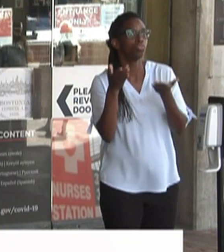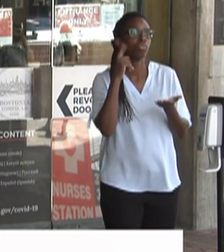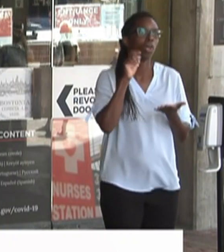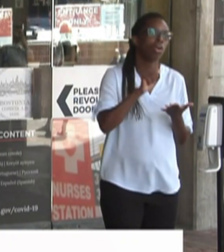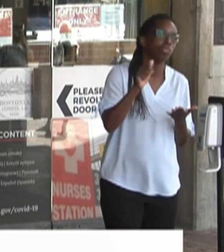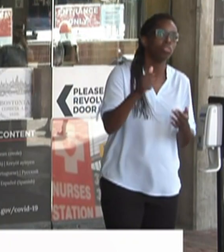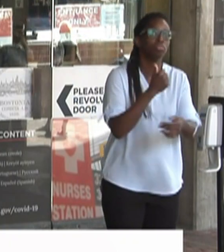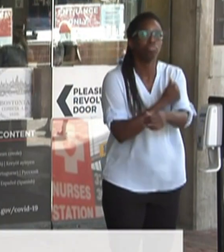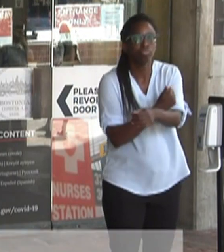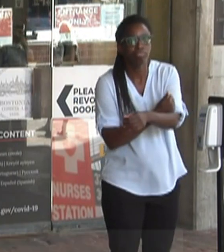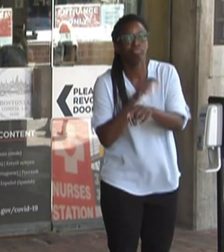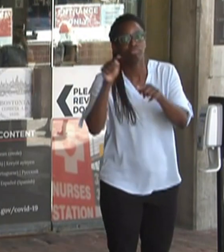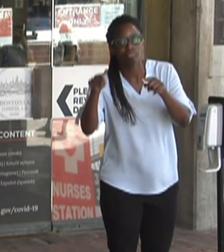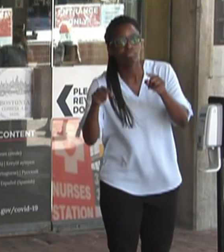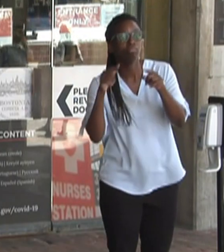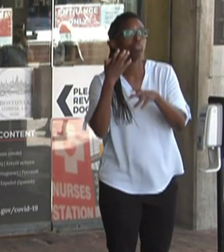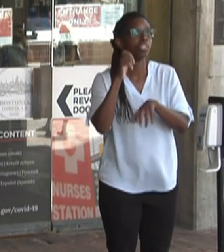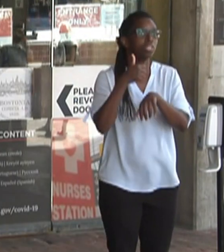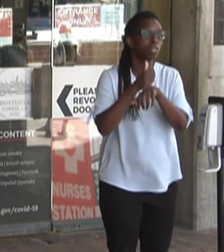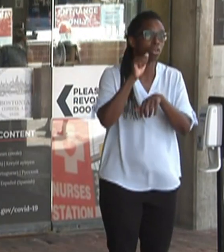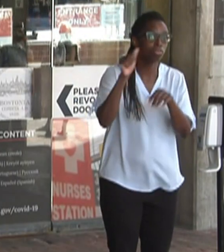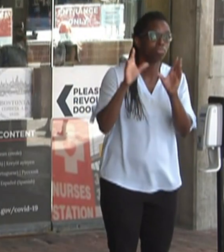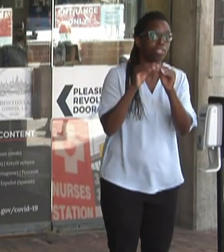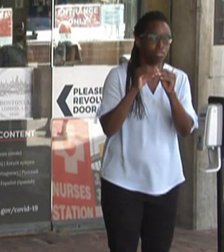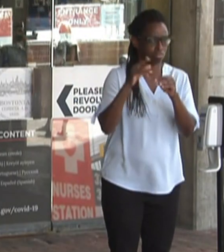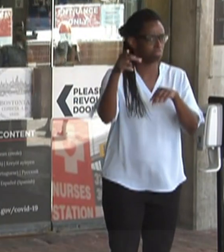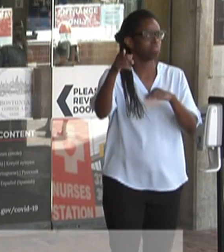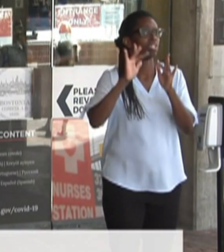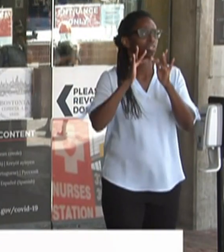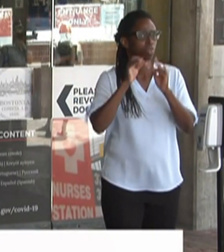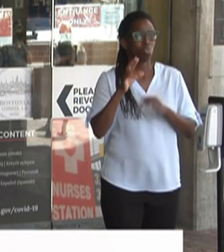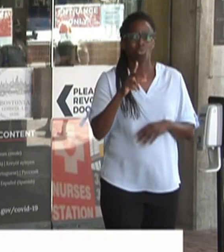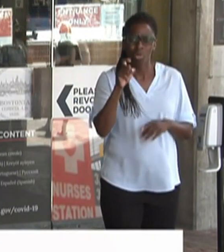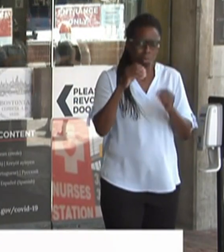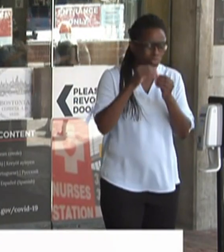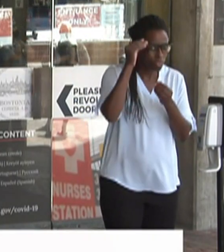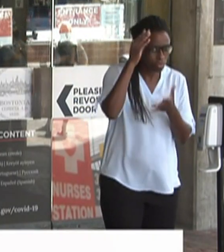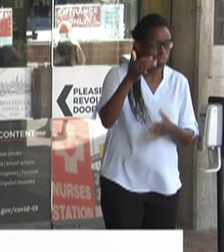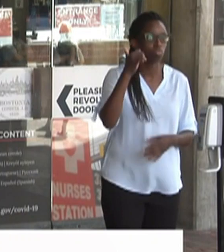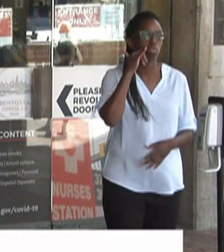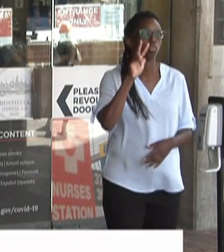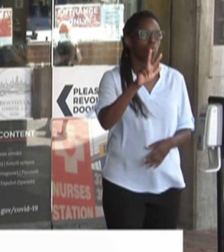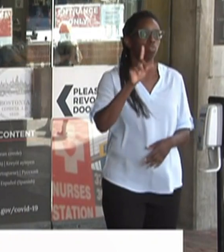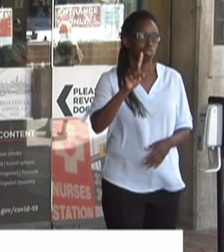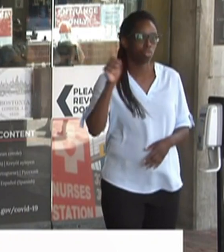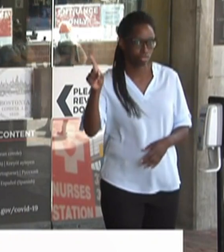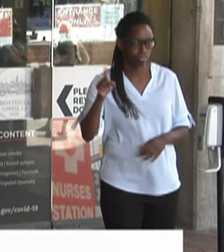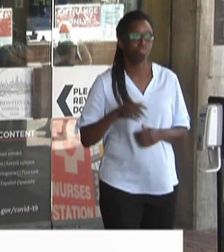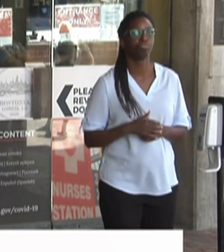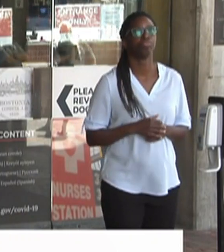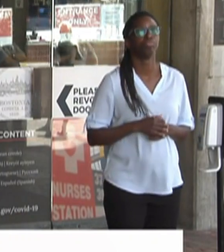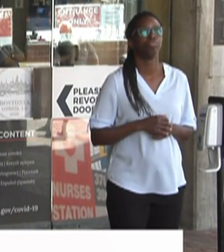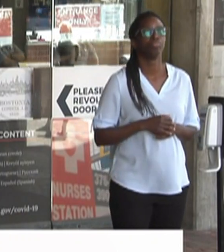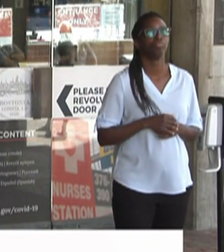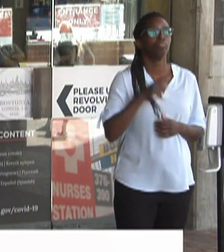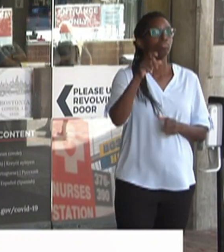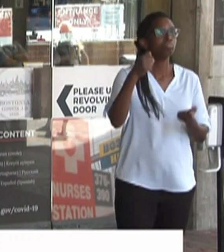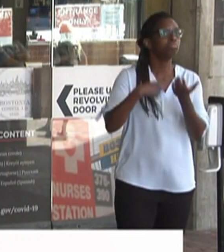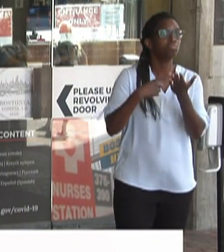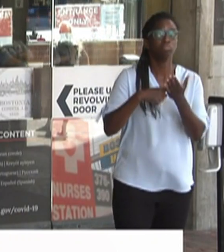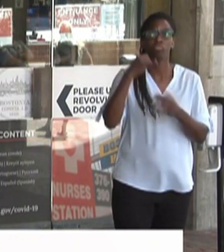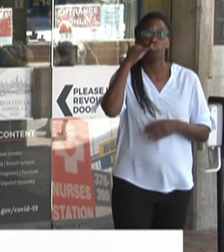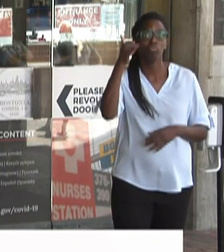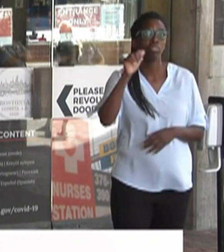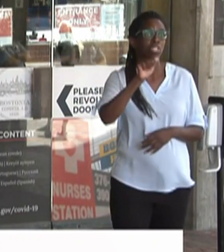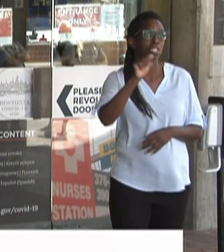call 311 to get information, or you can call Alcoholics Anonymous or Narcotics Anonymous to get information on that. We're asking people to